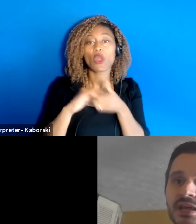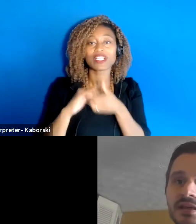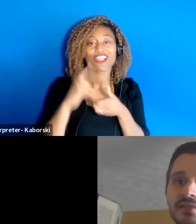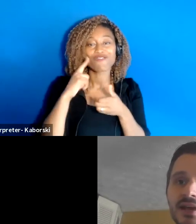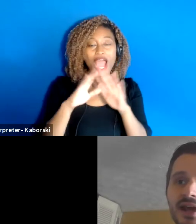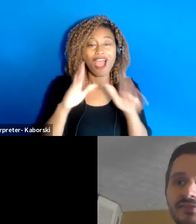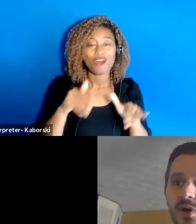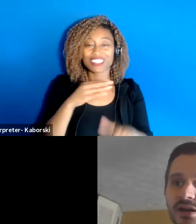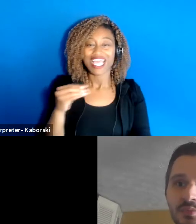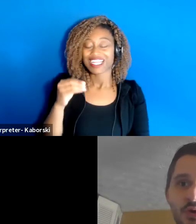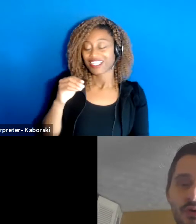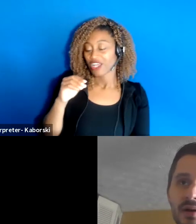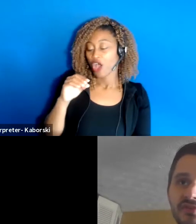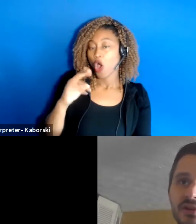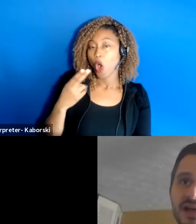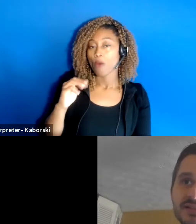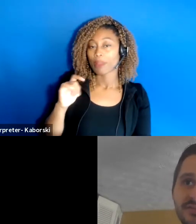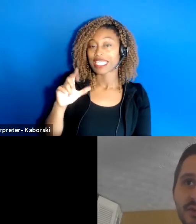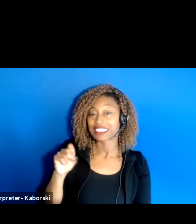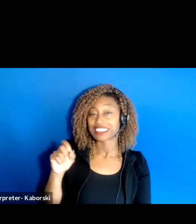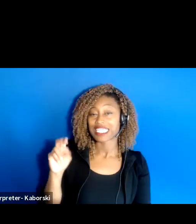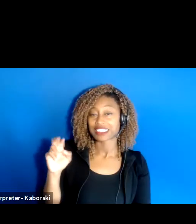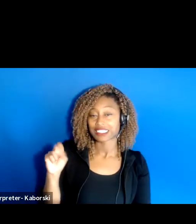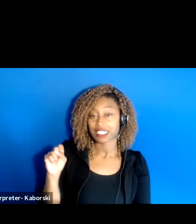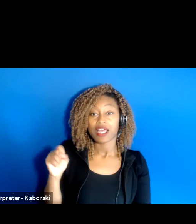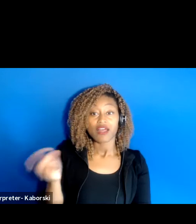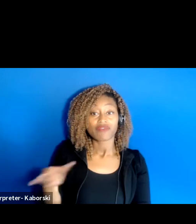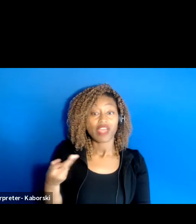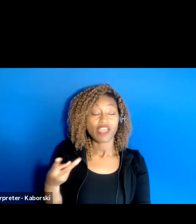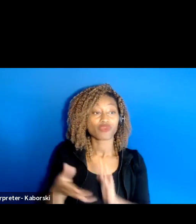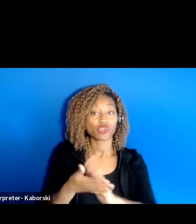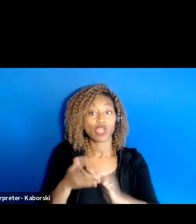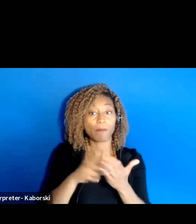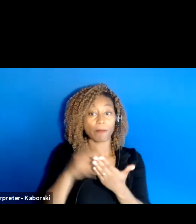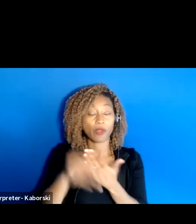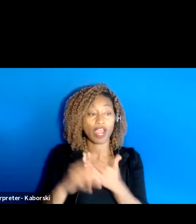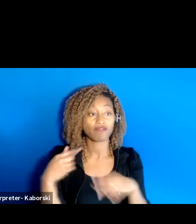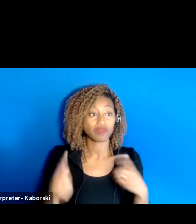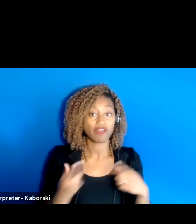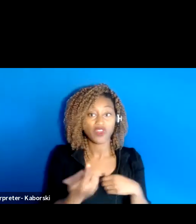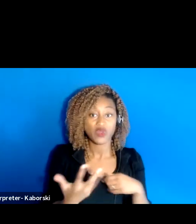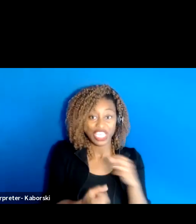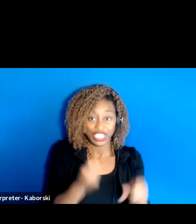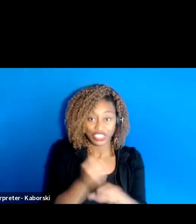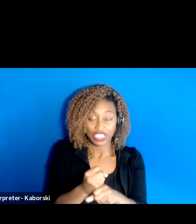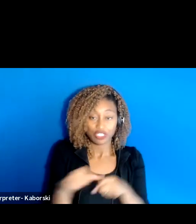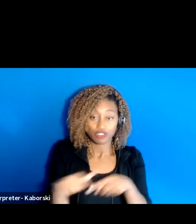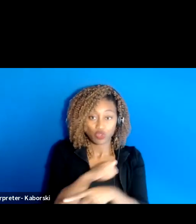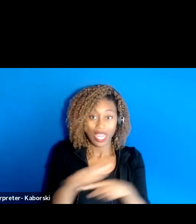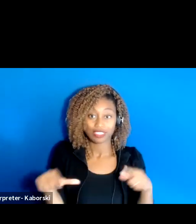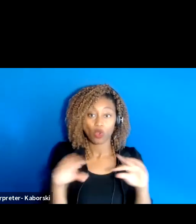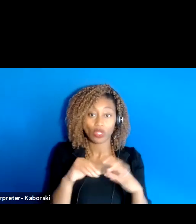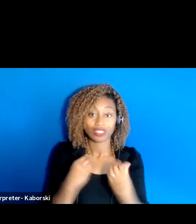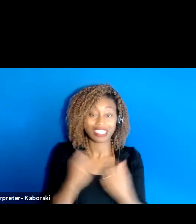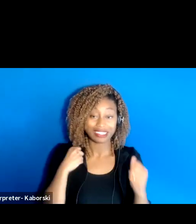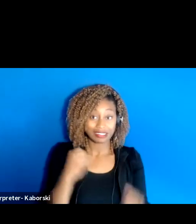Ohio. They have run a program for the last several years that trains organizational staff